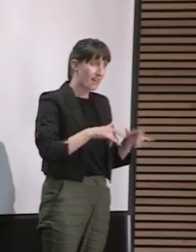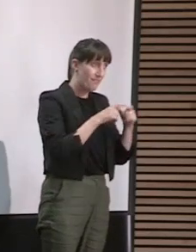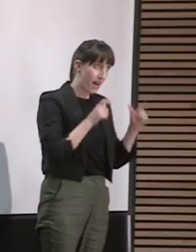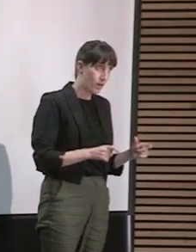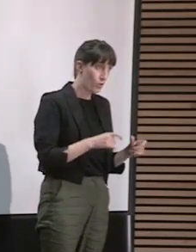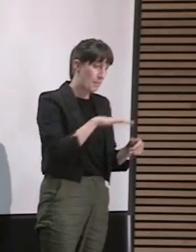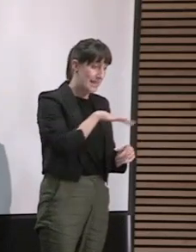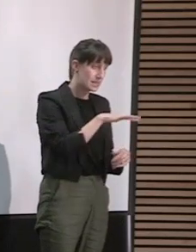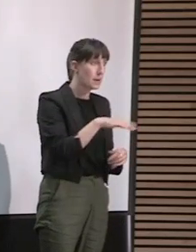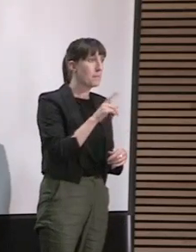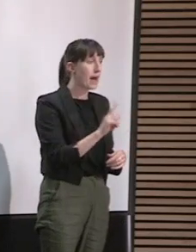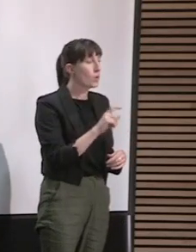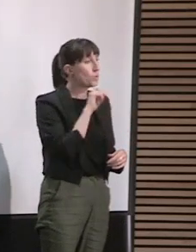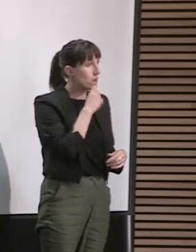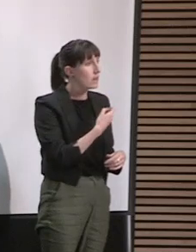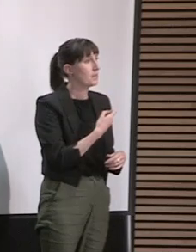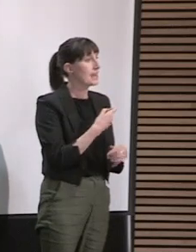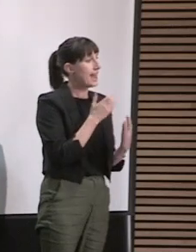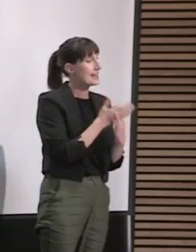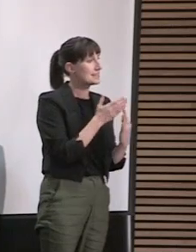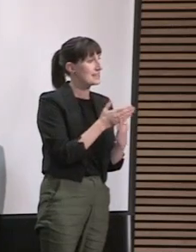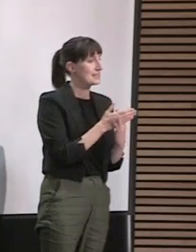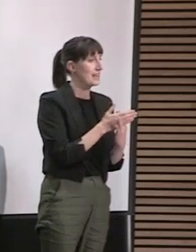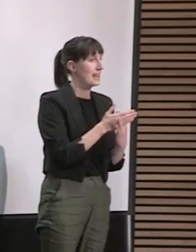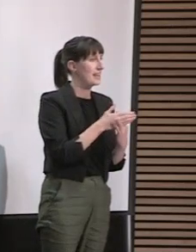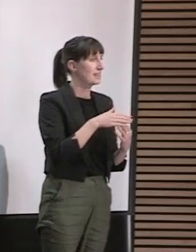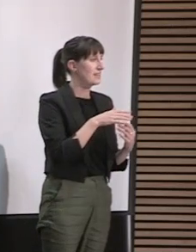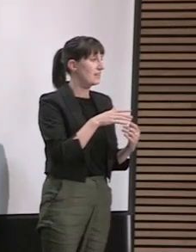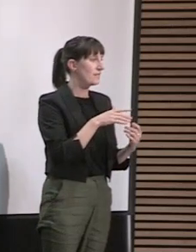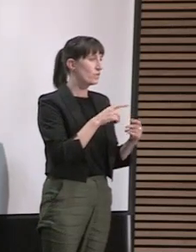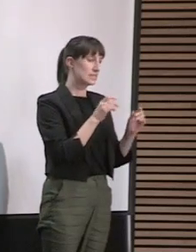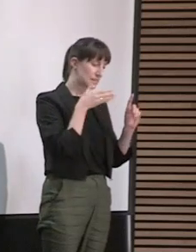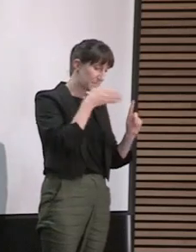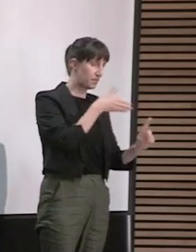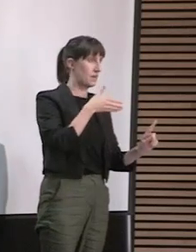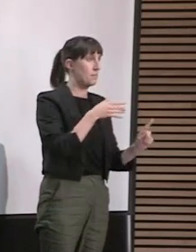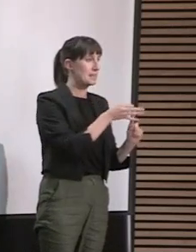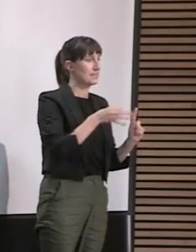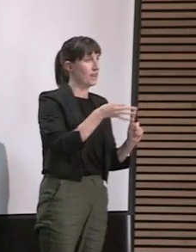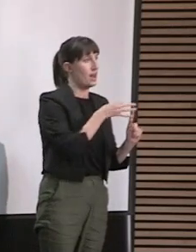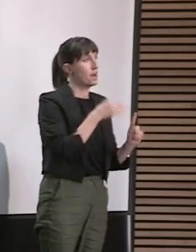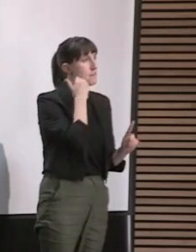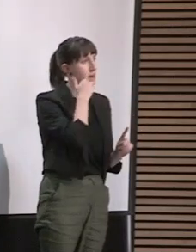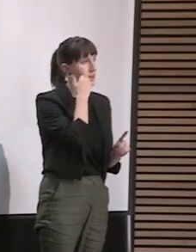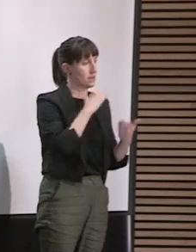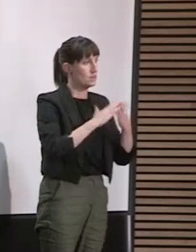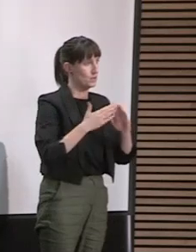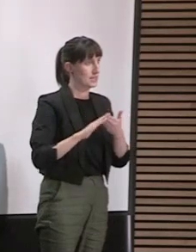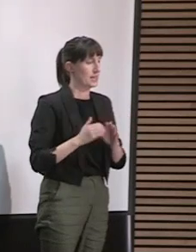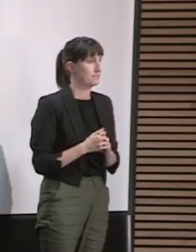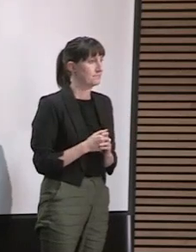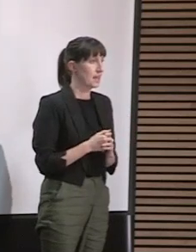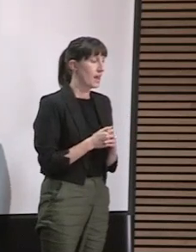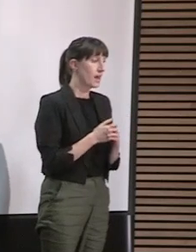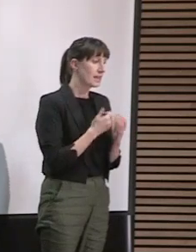include sites prioritised to increase access to testing for Pacific and Māori communities in particular. The current plan